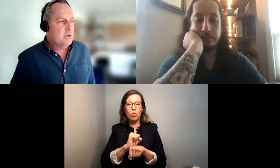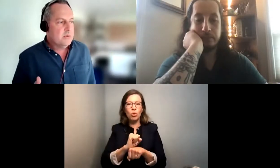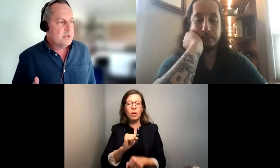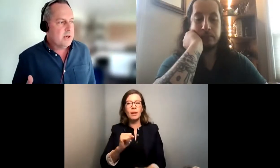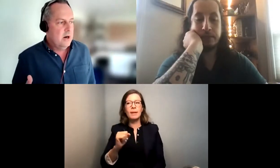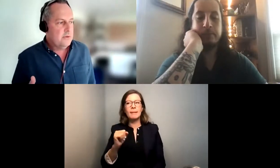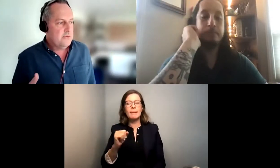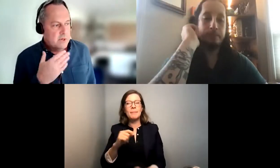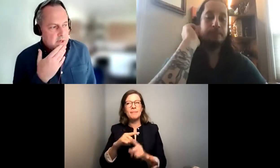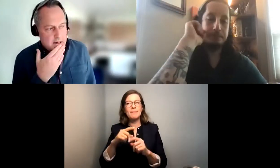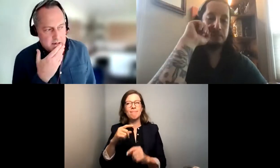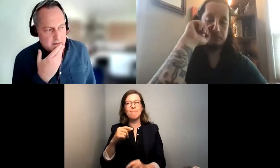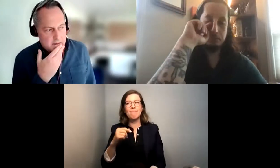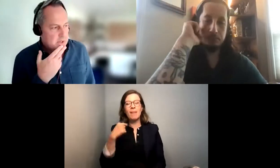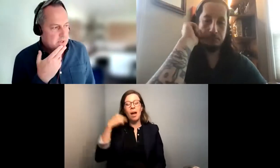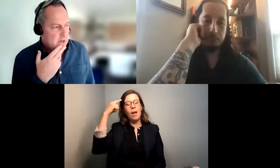the rules of